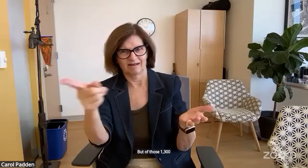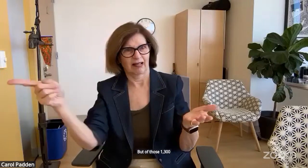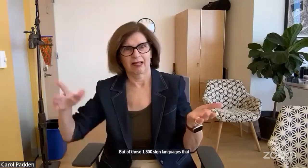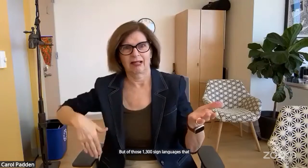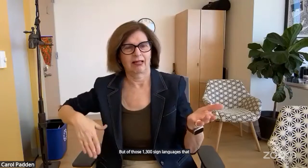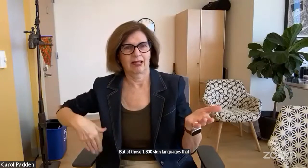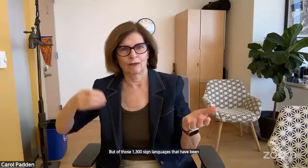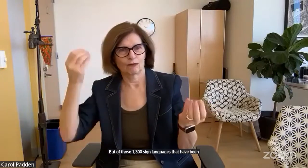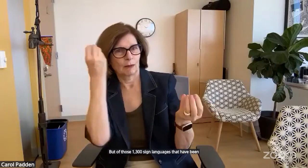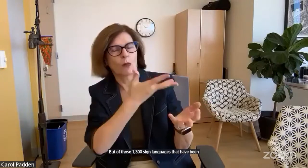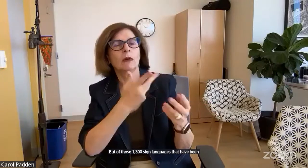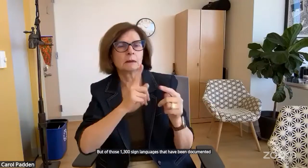been documented,